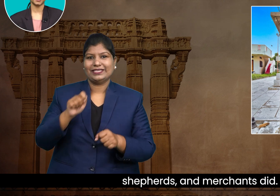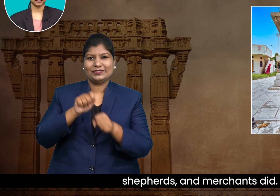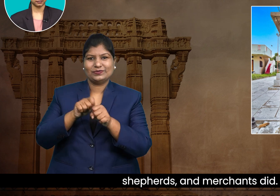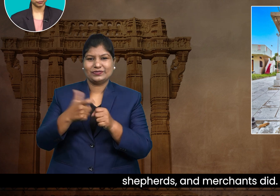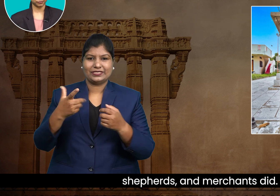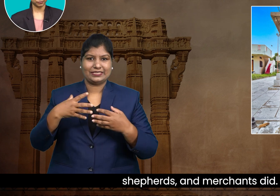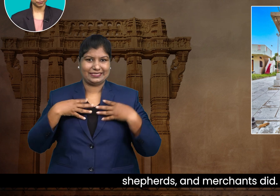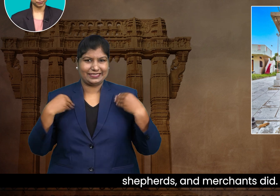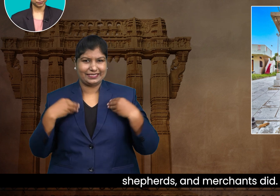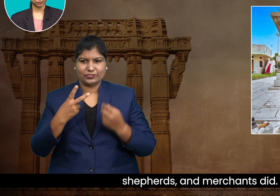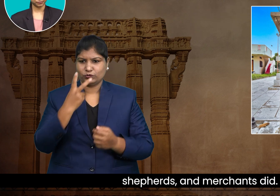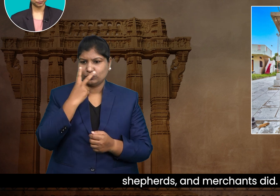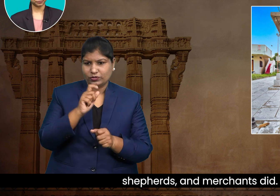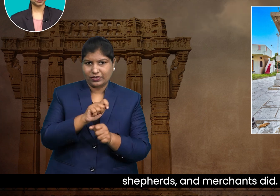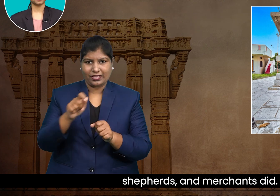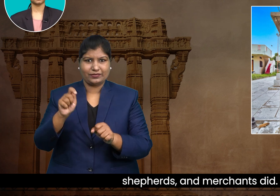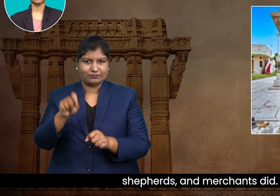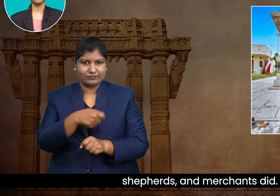did.